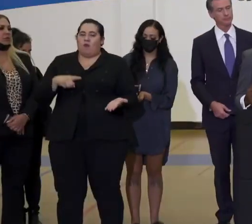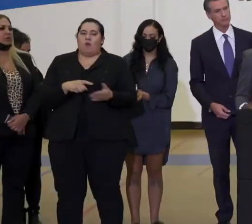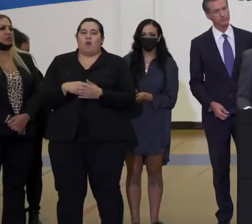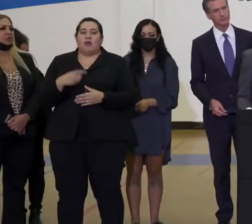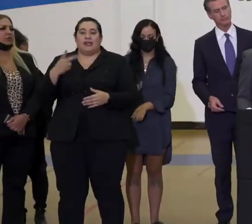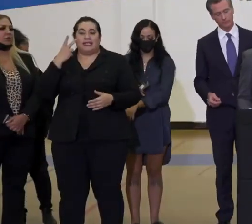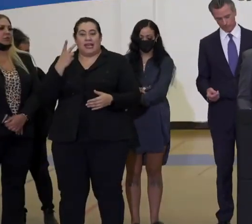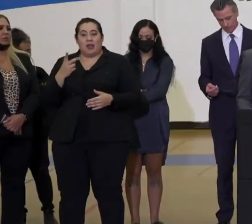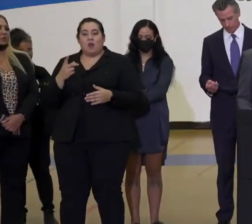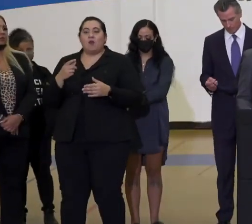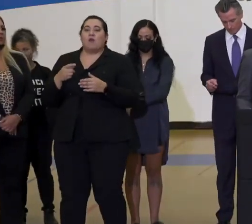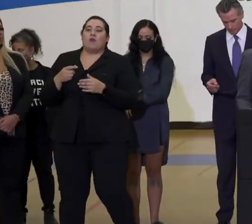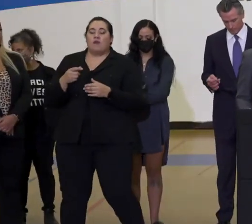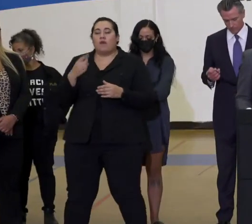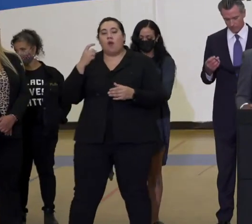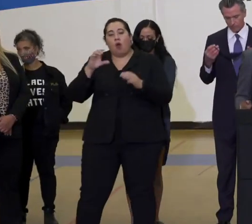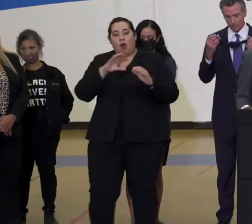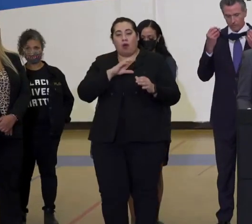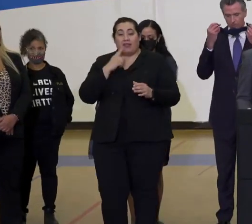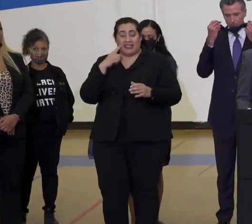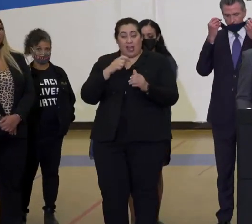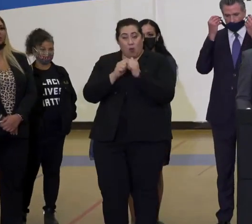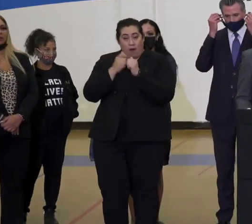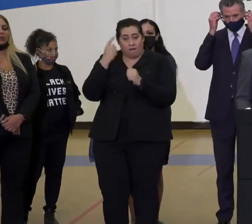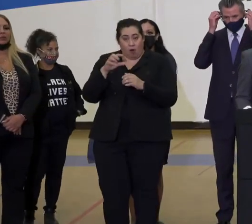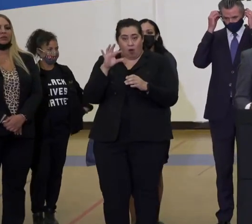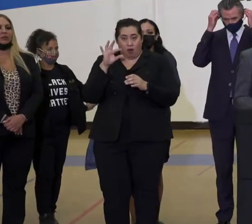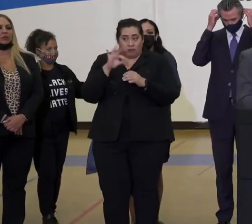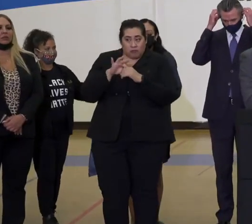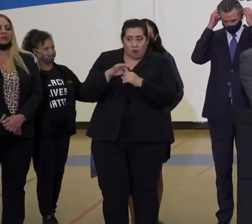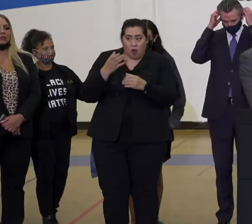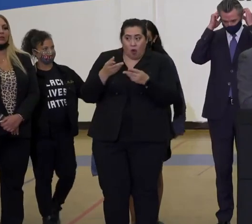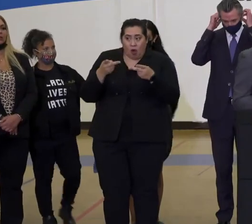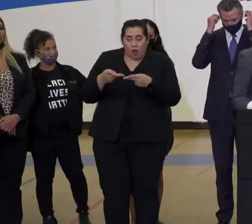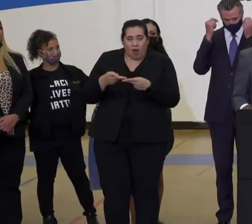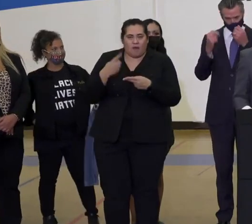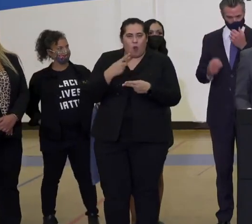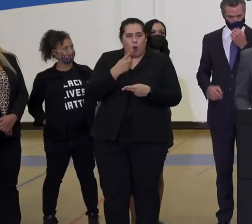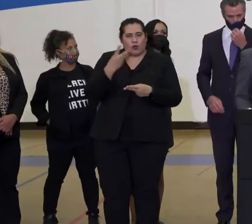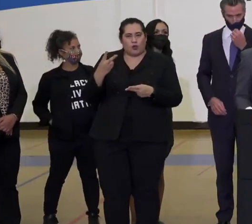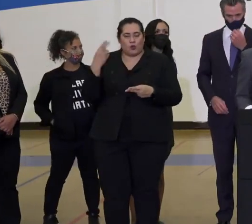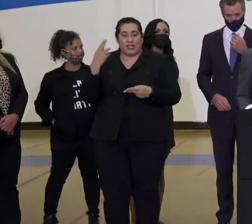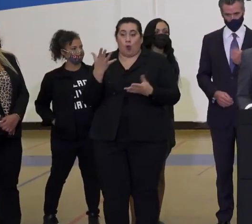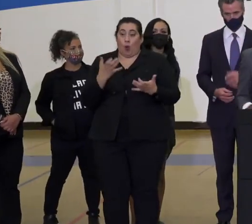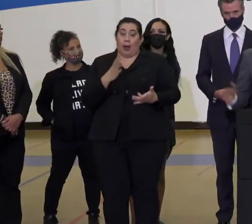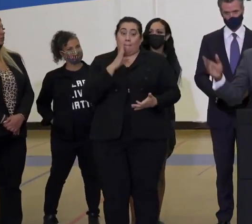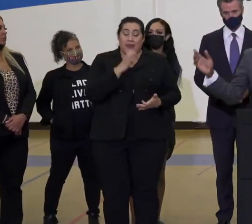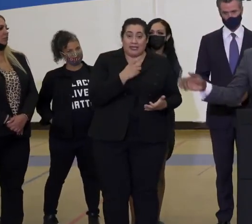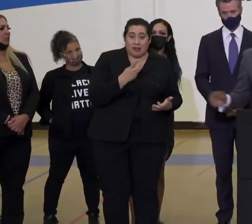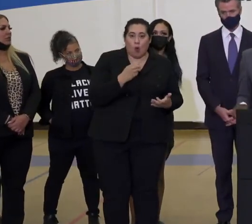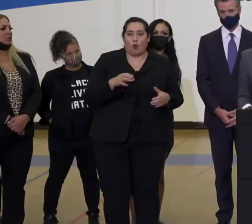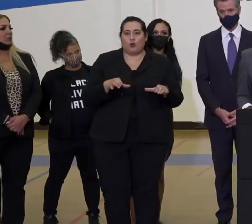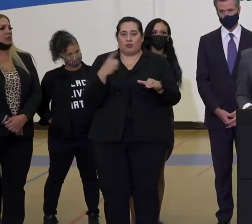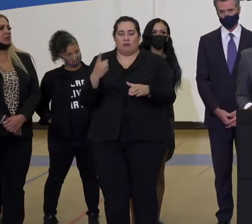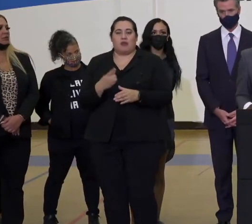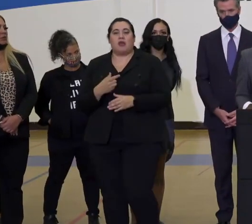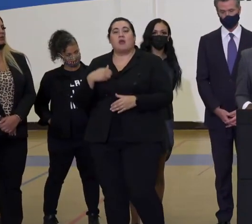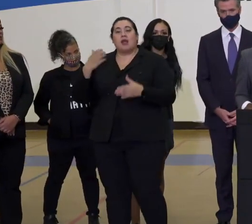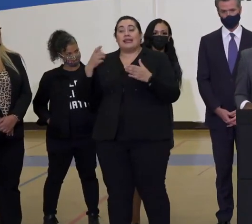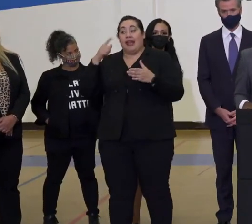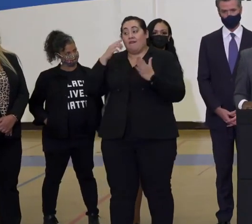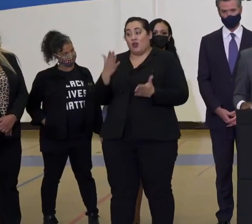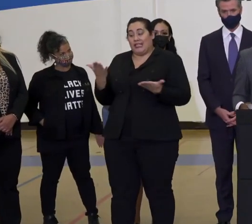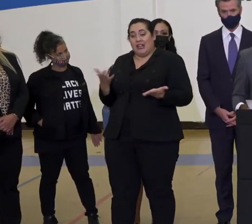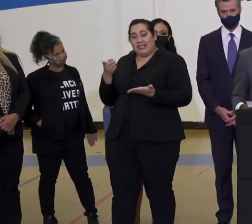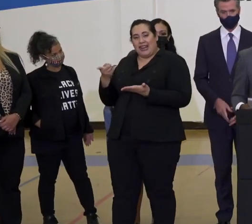They say you run for office for one or two reasons, to be something or do something. We're standing here today because we want to do something. This governor is here today because he's